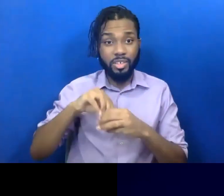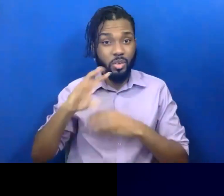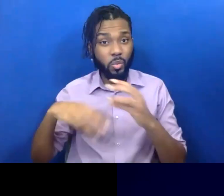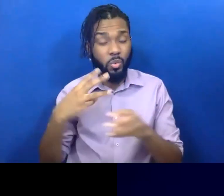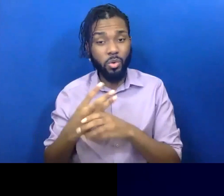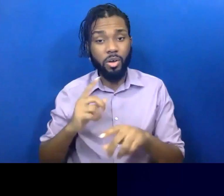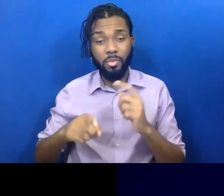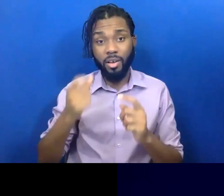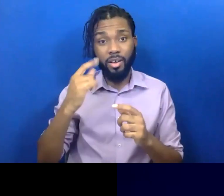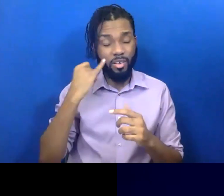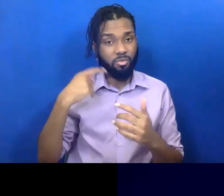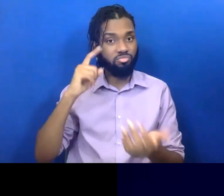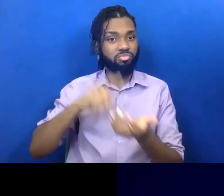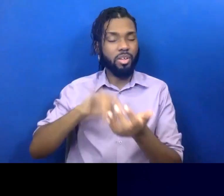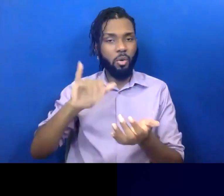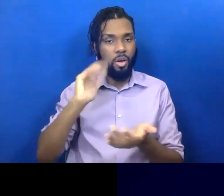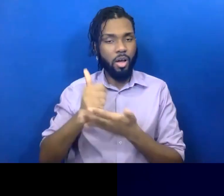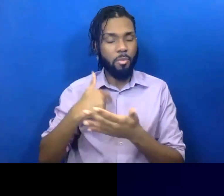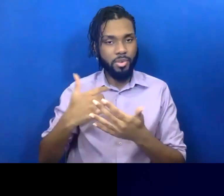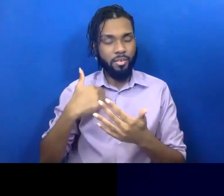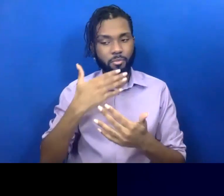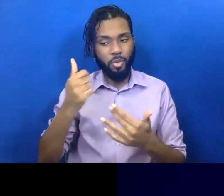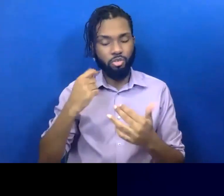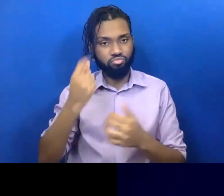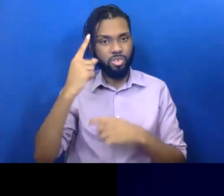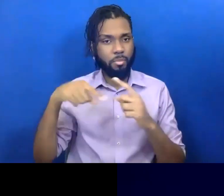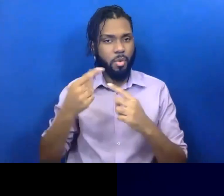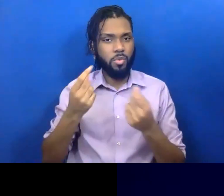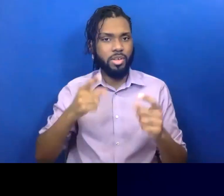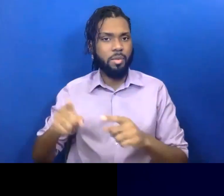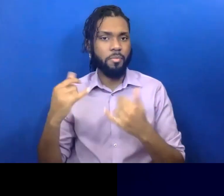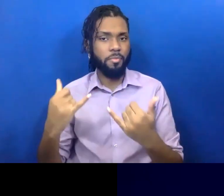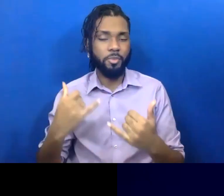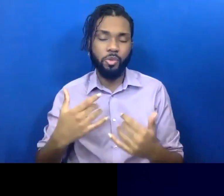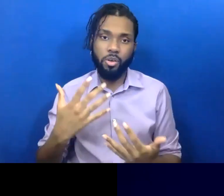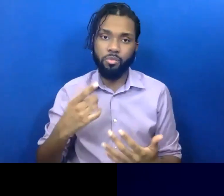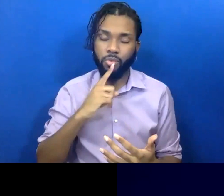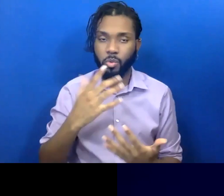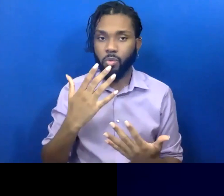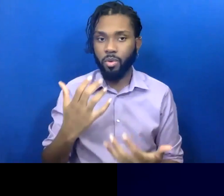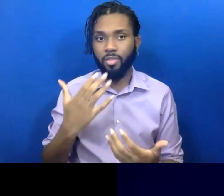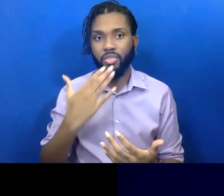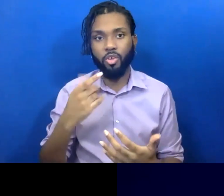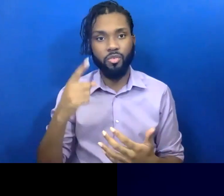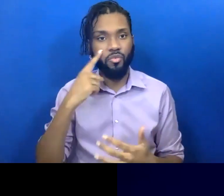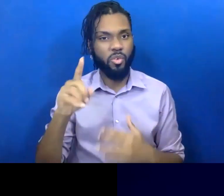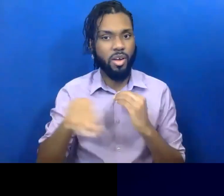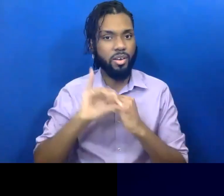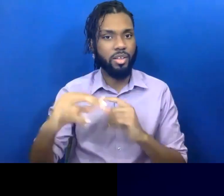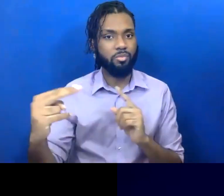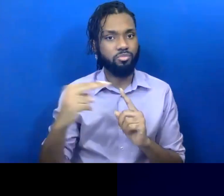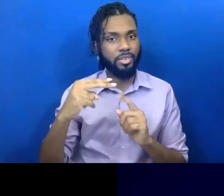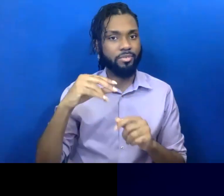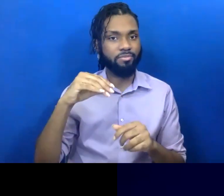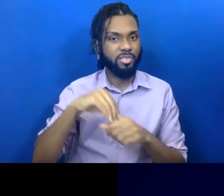picture of what's going on at this point. And so I thank you for kind of bringing that lens to the conversation.